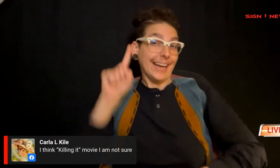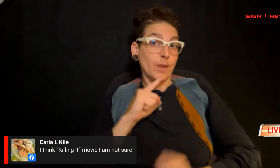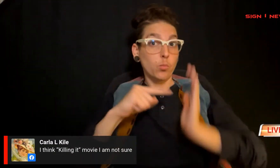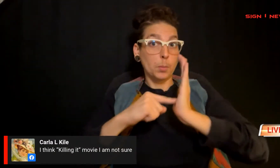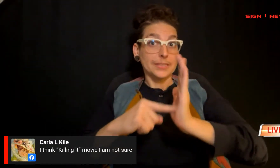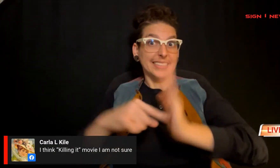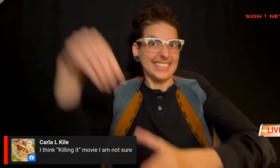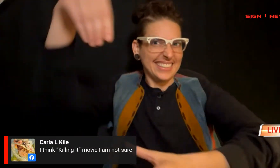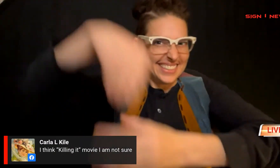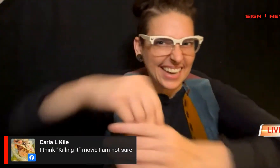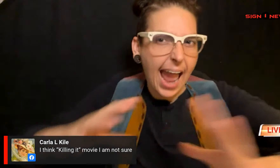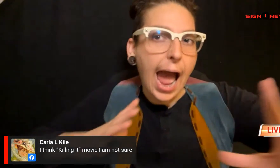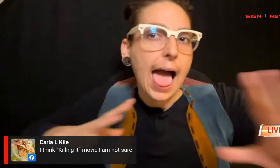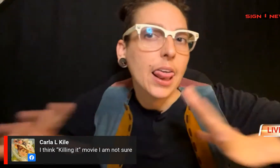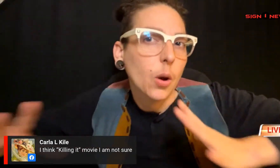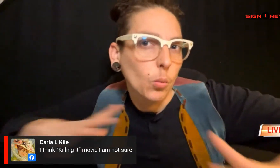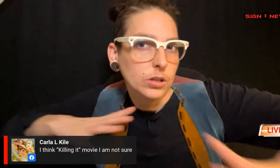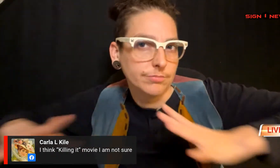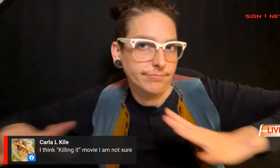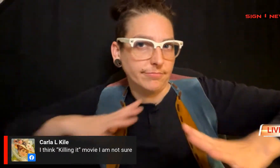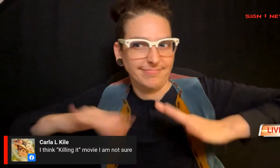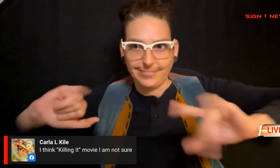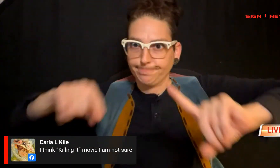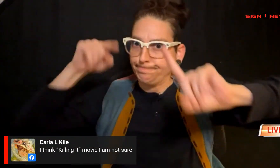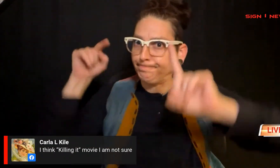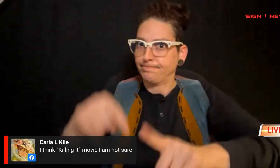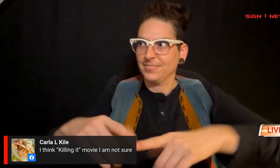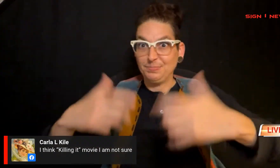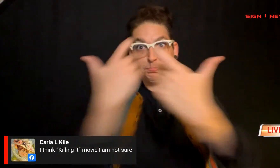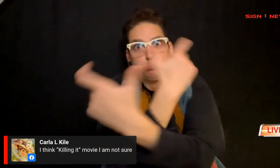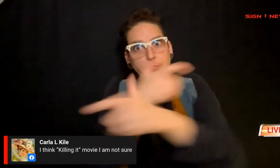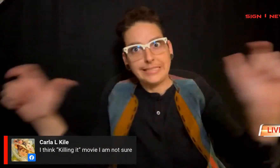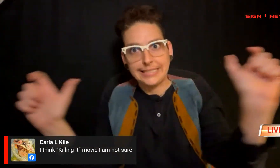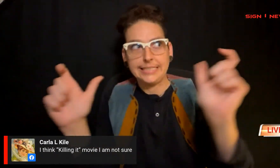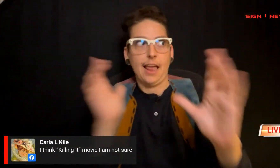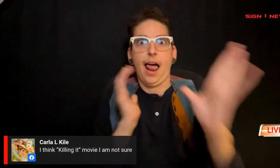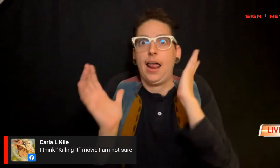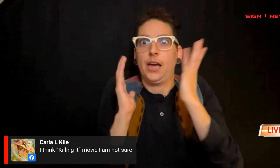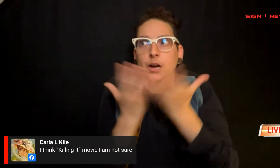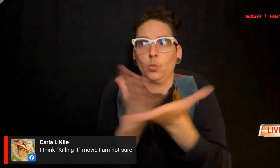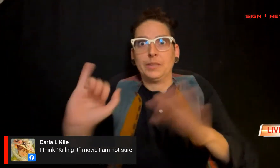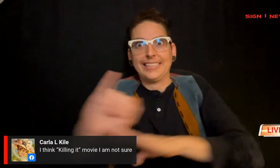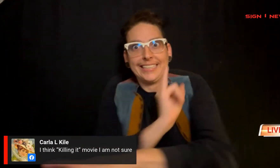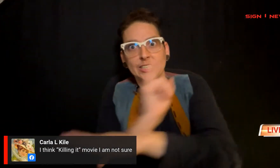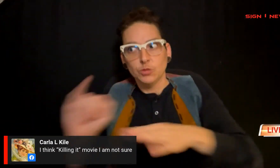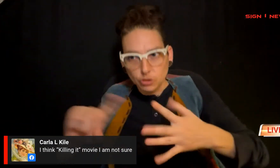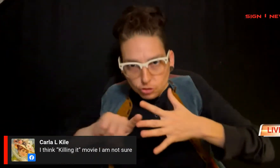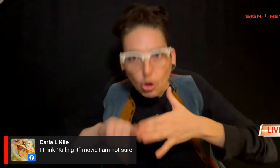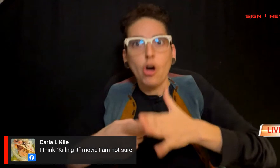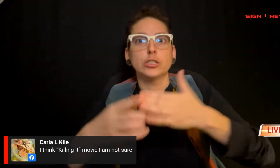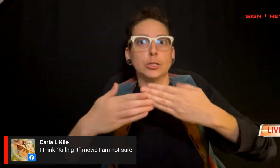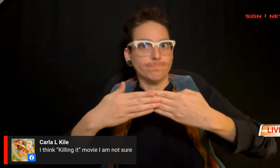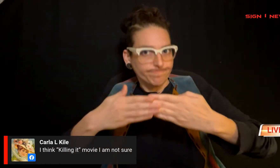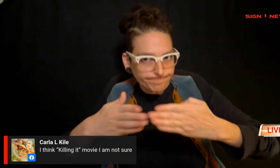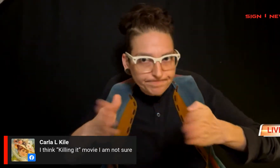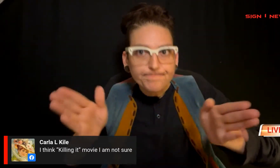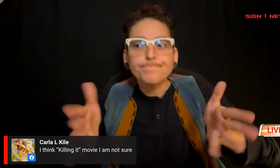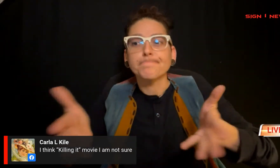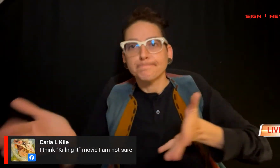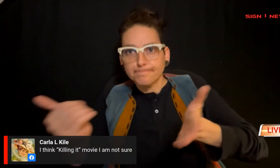Really? This topic of deaf representation in Hollywood. That's a big deal in the Hollywood industry to start